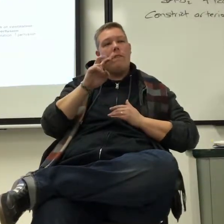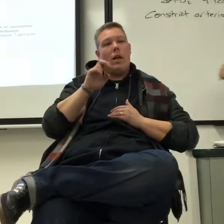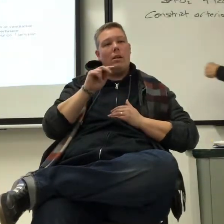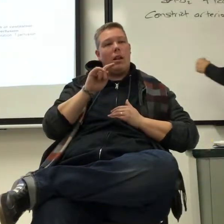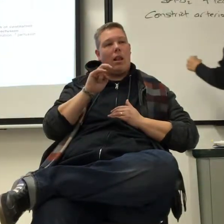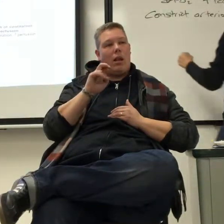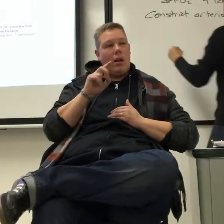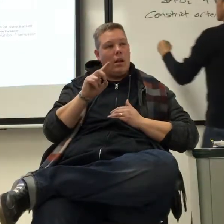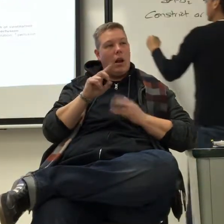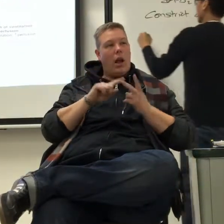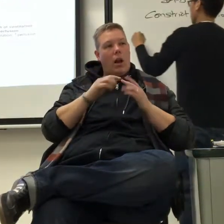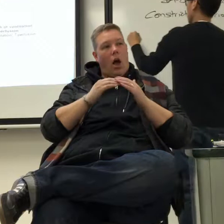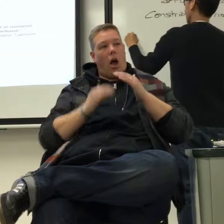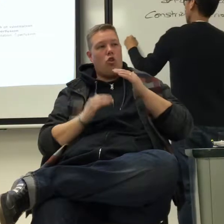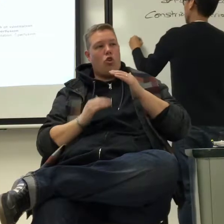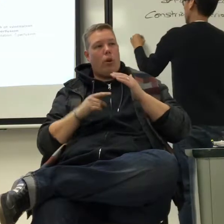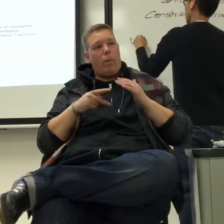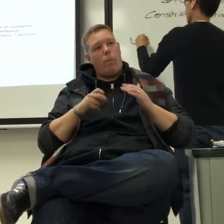it.